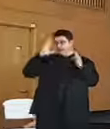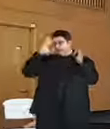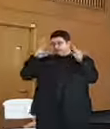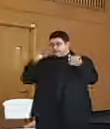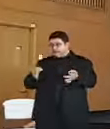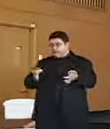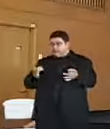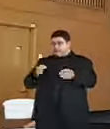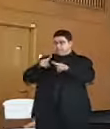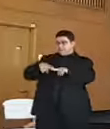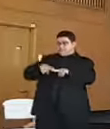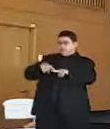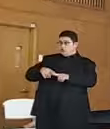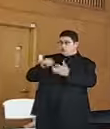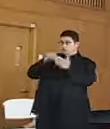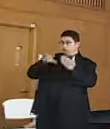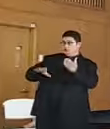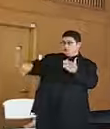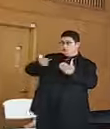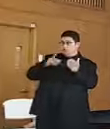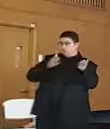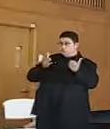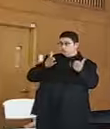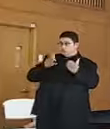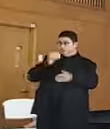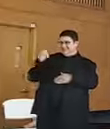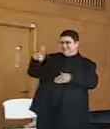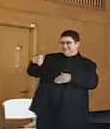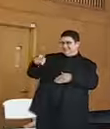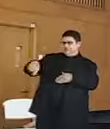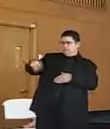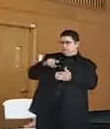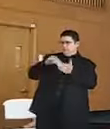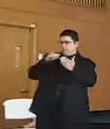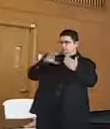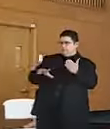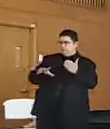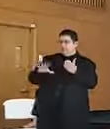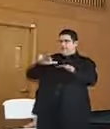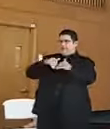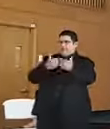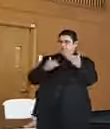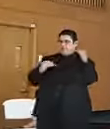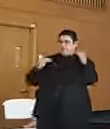the students that they serve and the particular needs of those students. How to balance